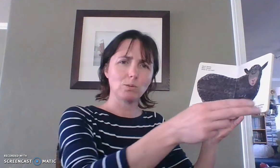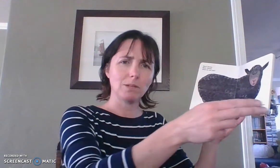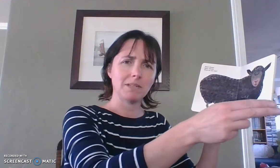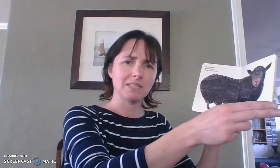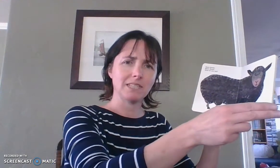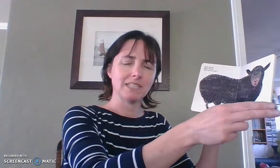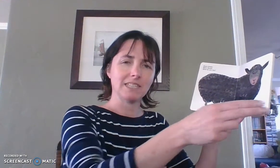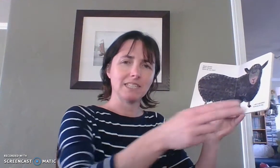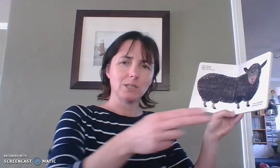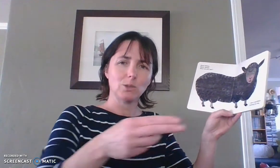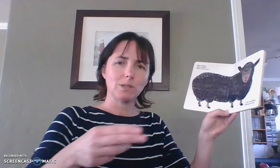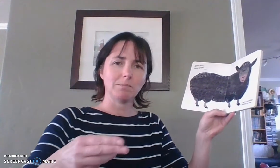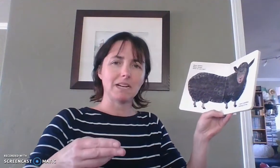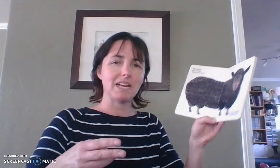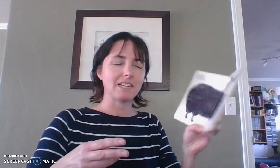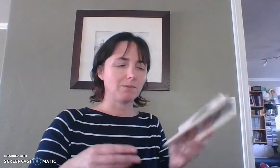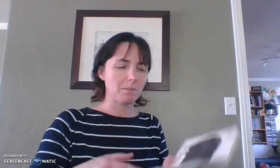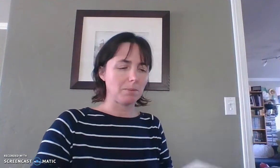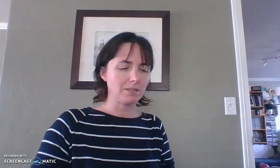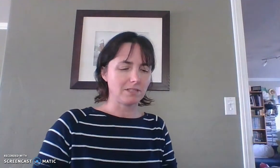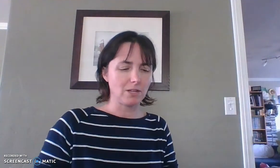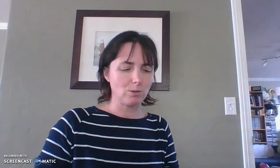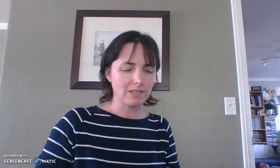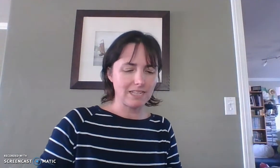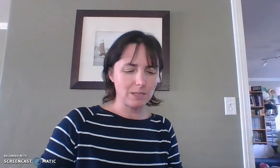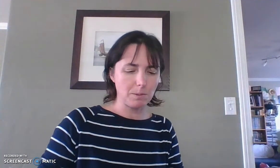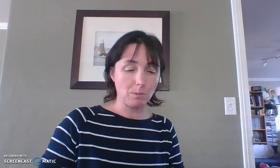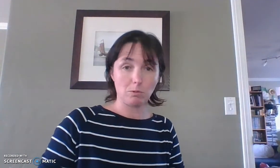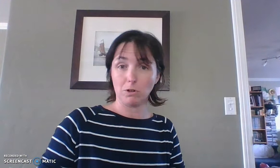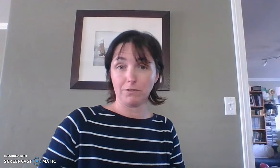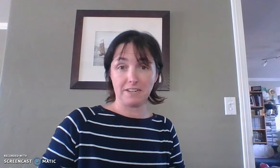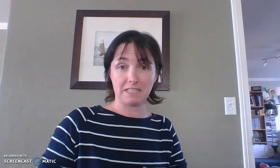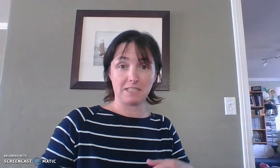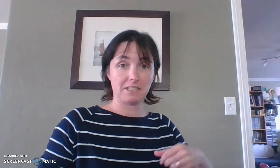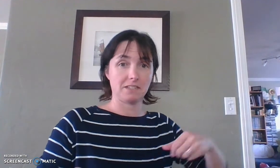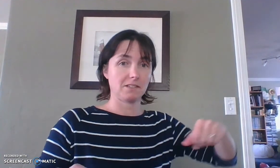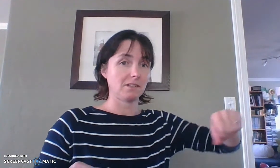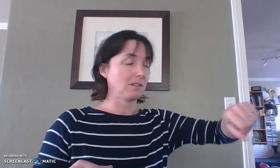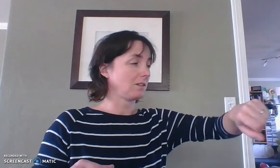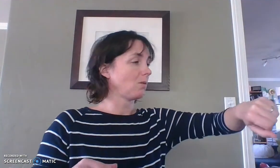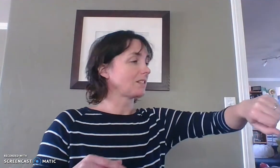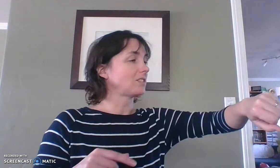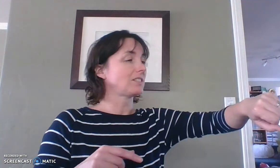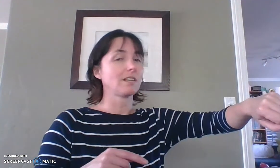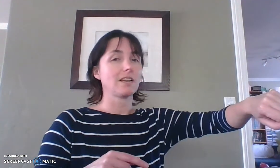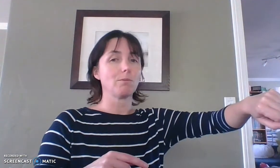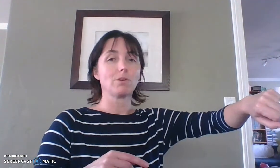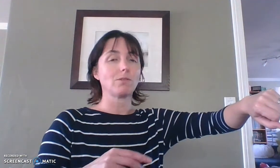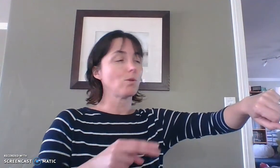swim. Swim. And remember, in the olden days, people would wear fancy watches and they were of gold.